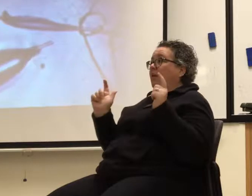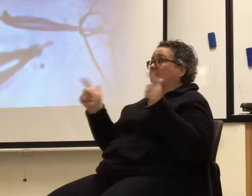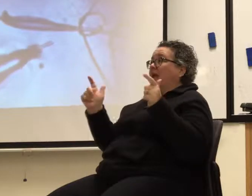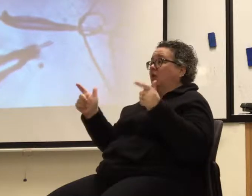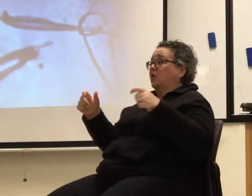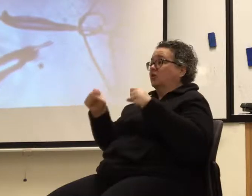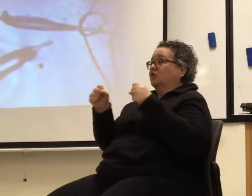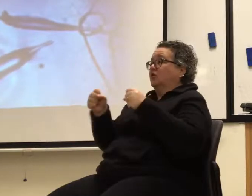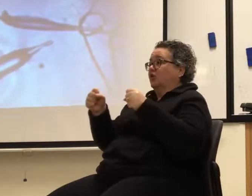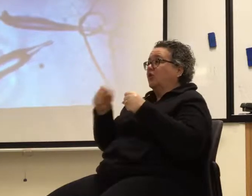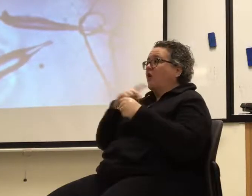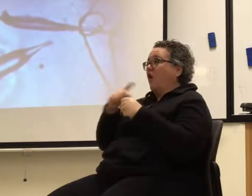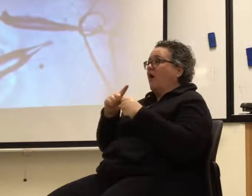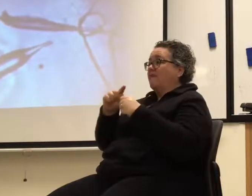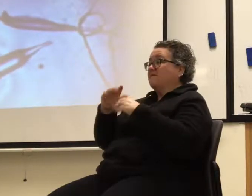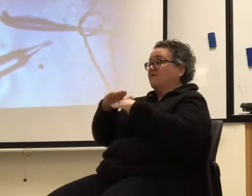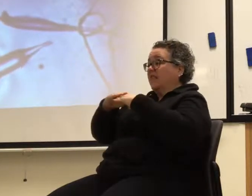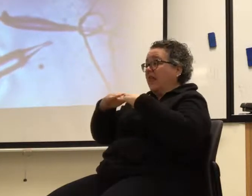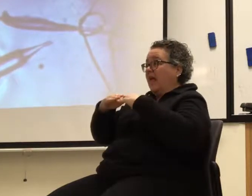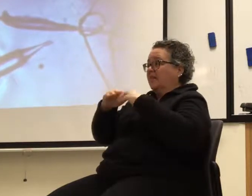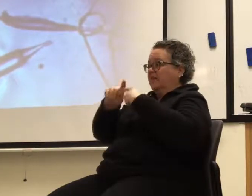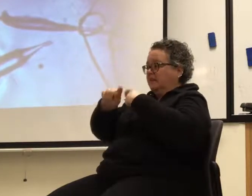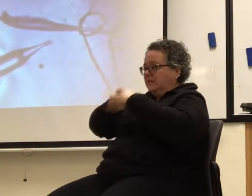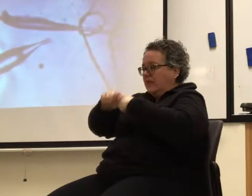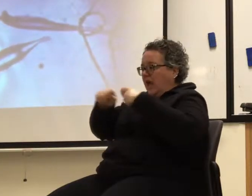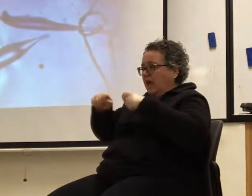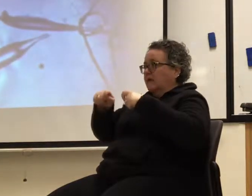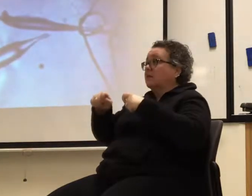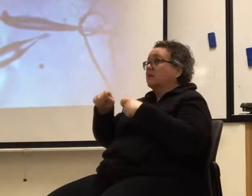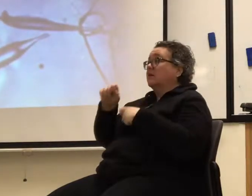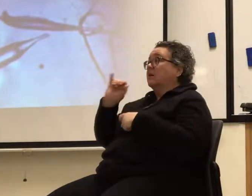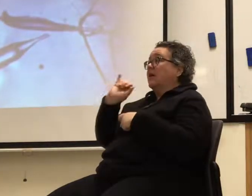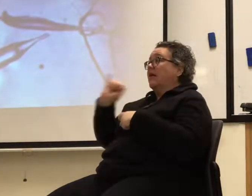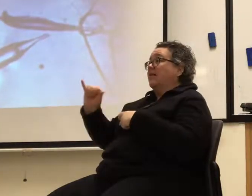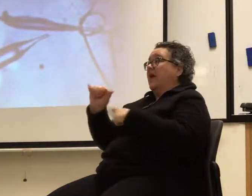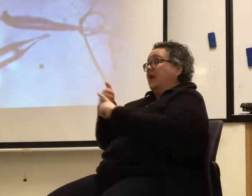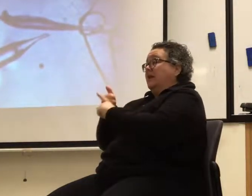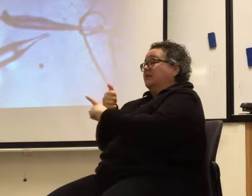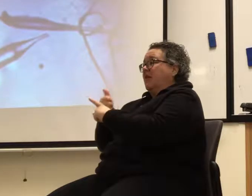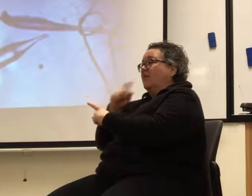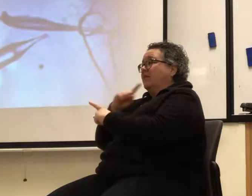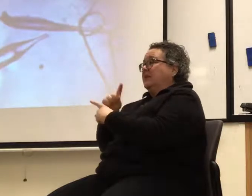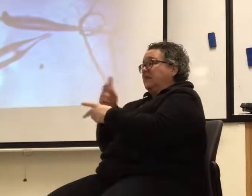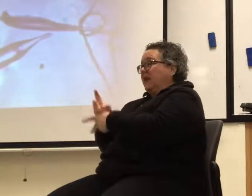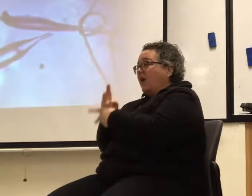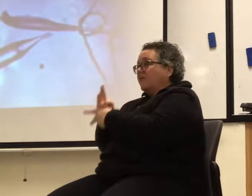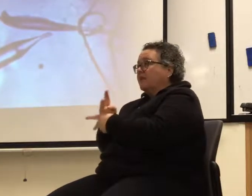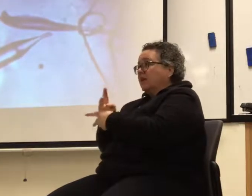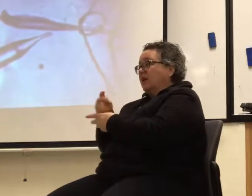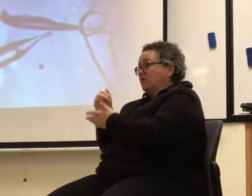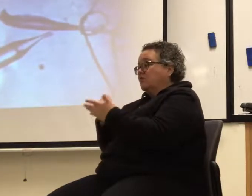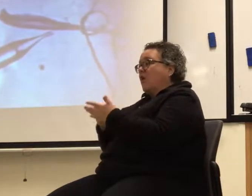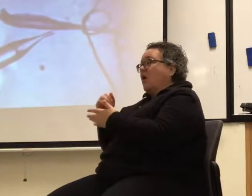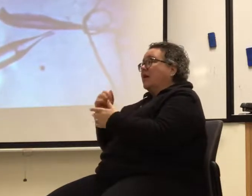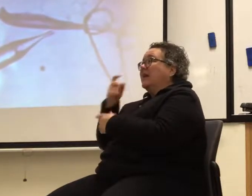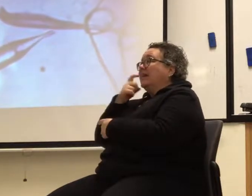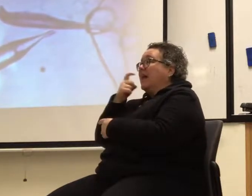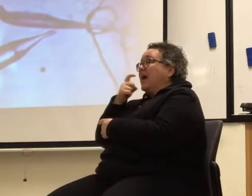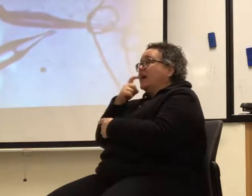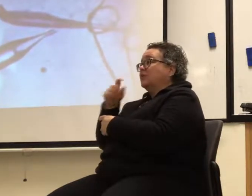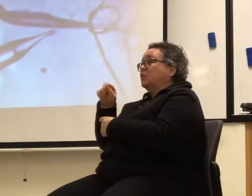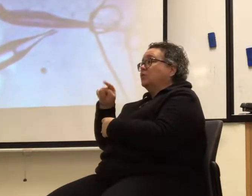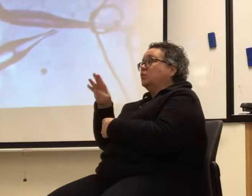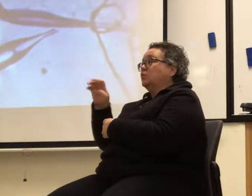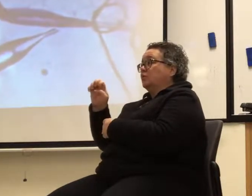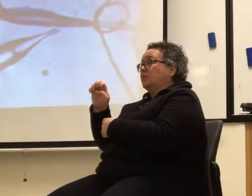cannula, are slackly tied round it. The cannula itself is a carefully drawn piece of glass tubing, the end of which has